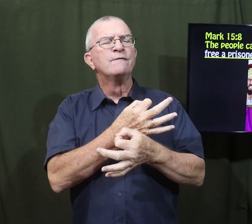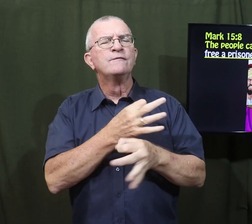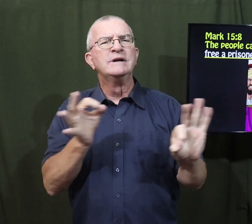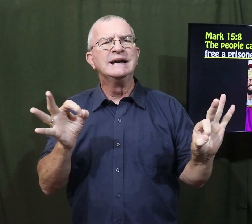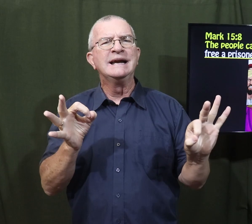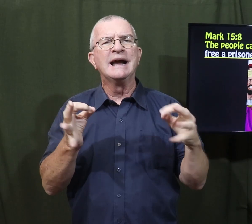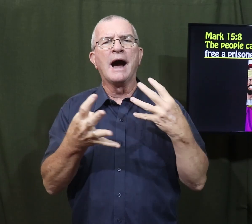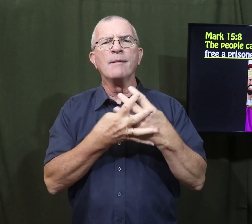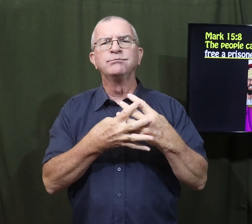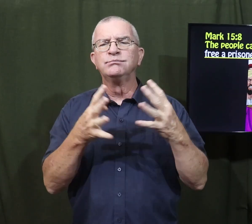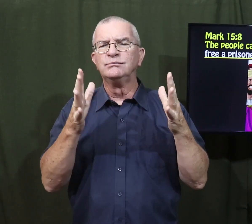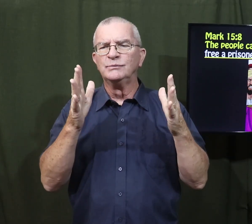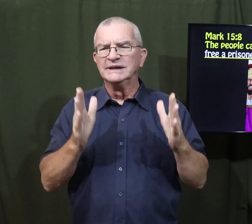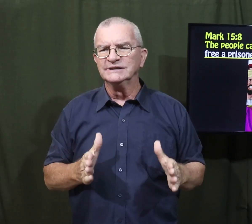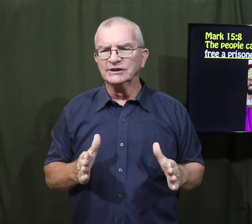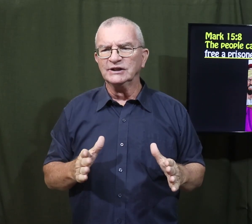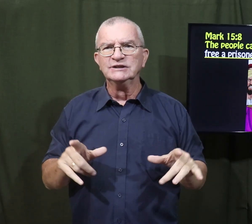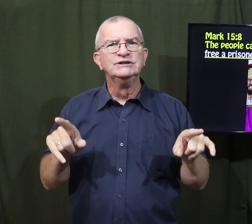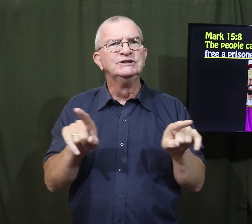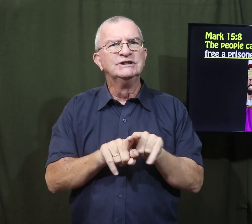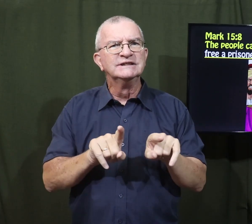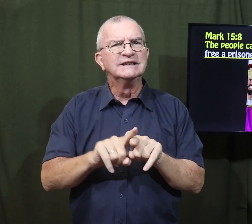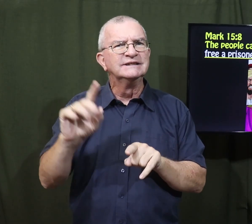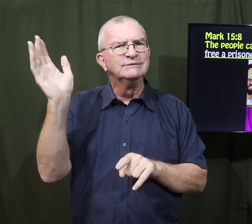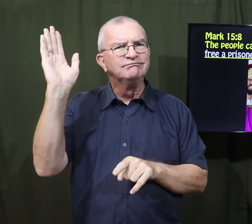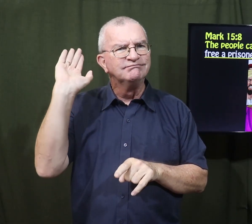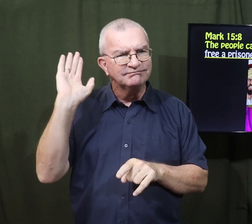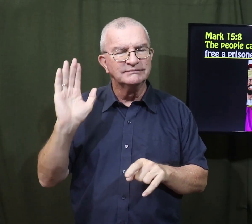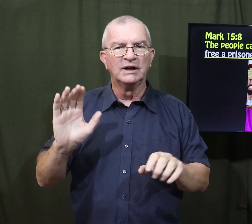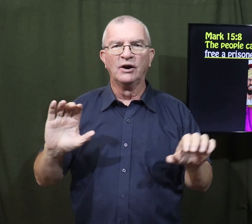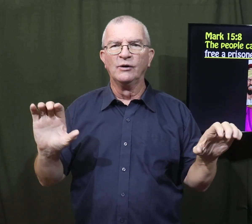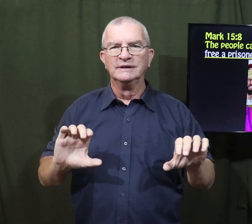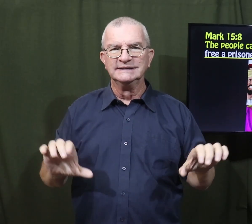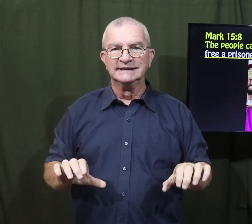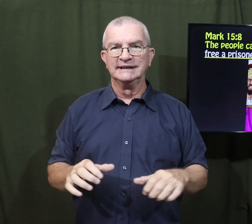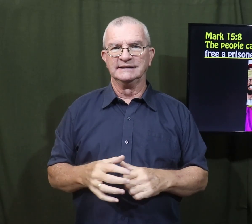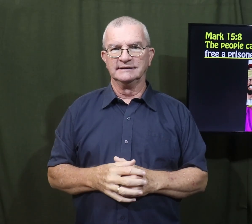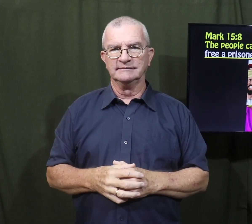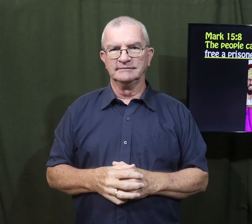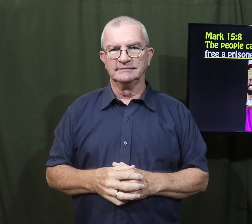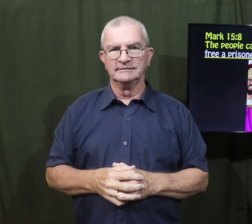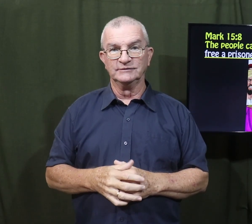and asked him to free a prisoner, as he always did.